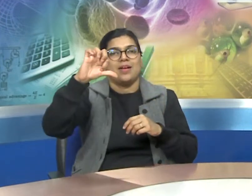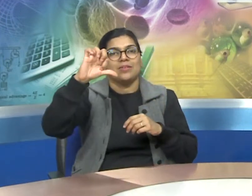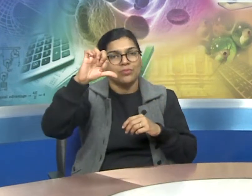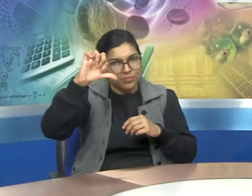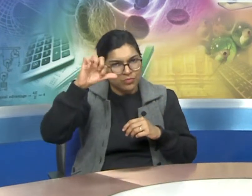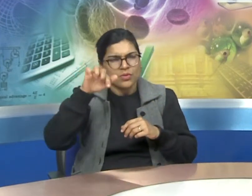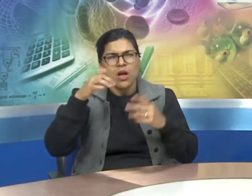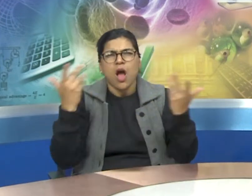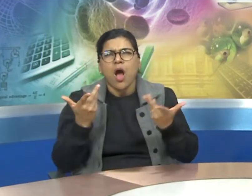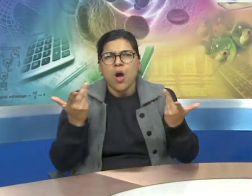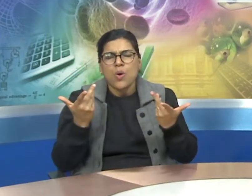Option B is 9.